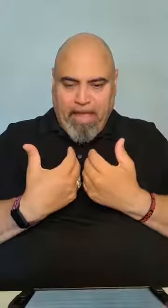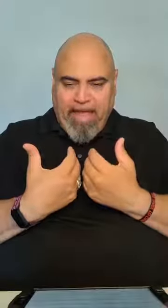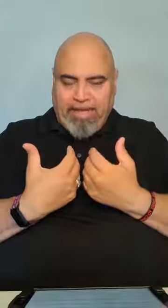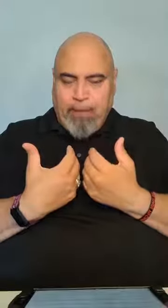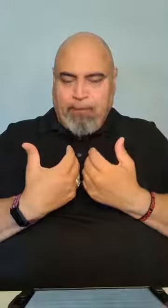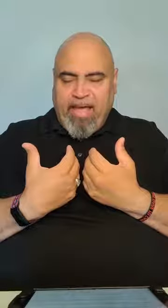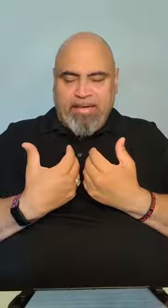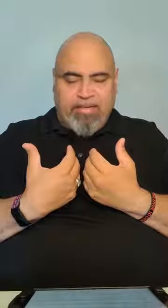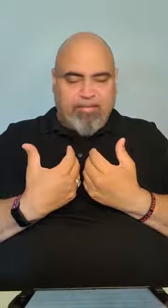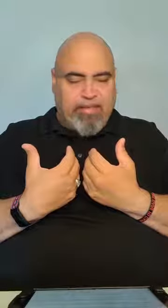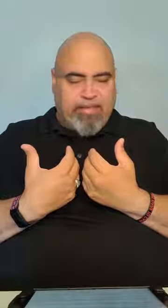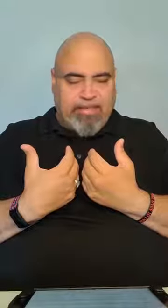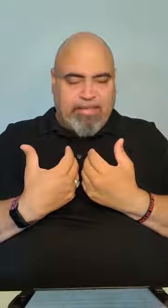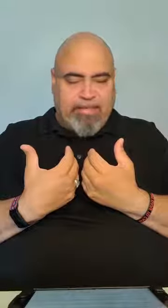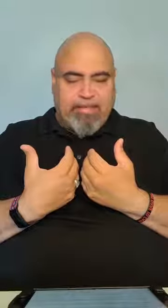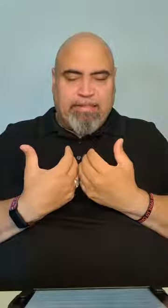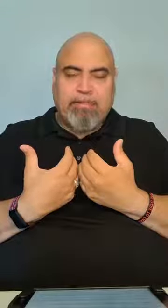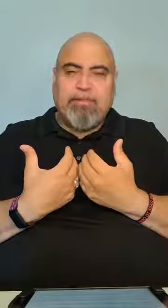and competitiveness